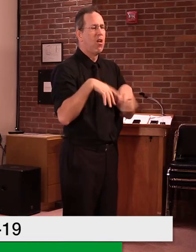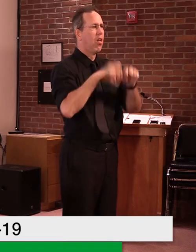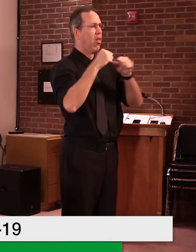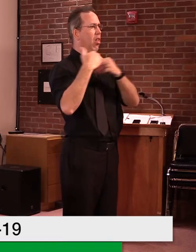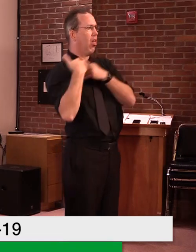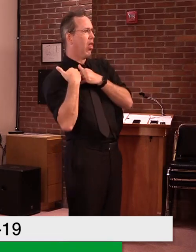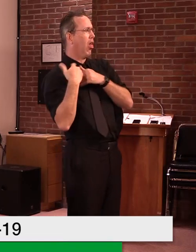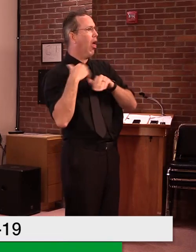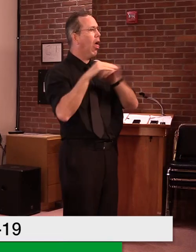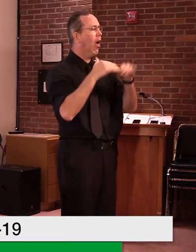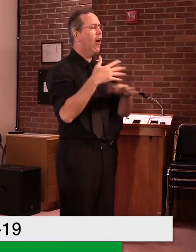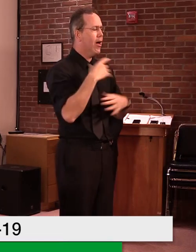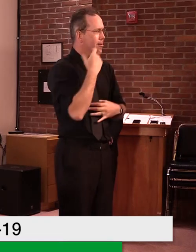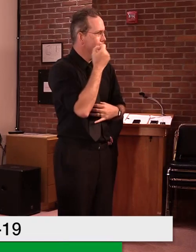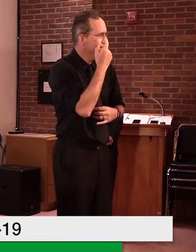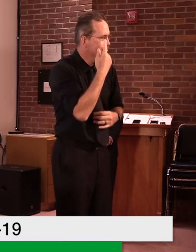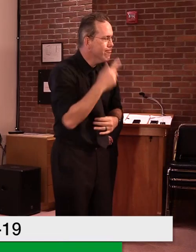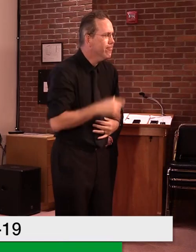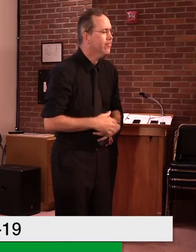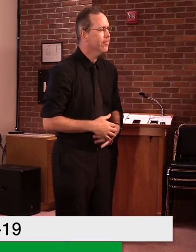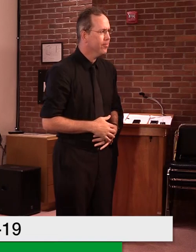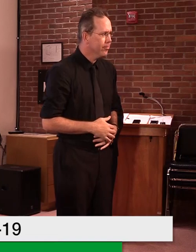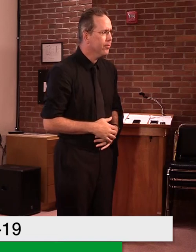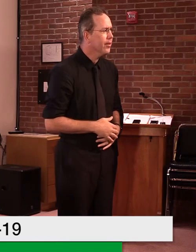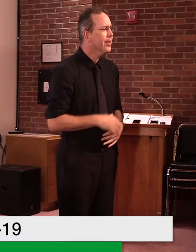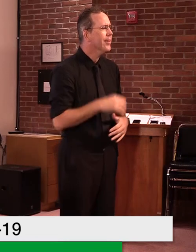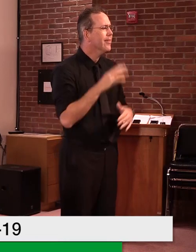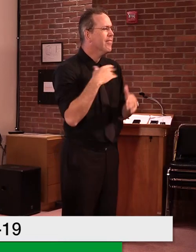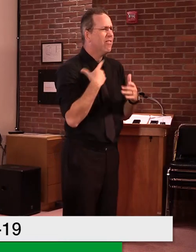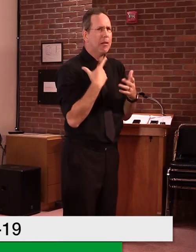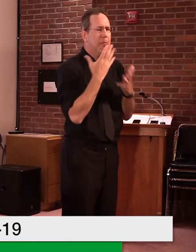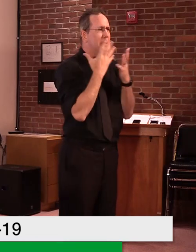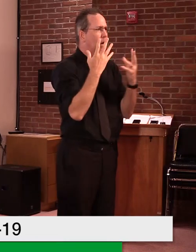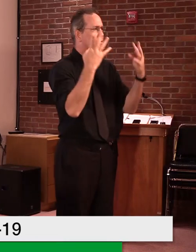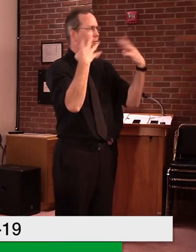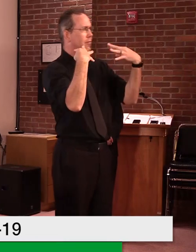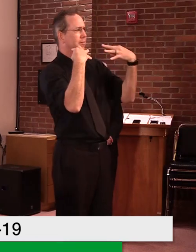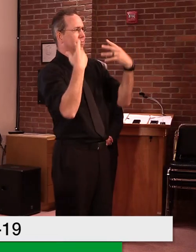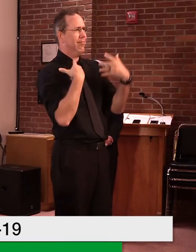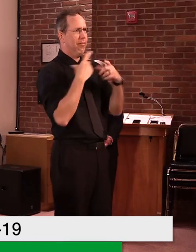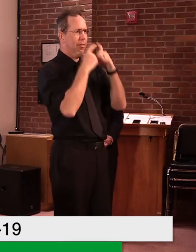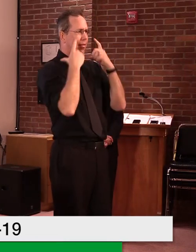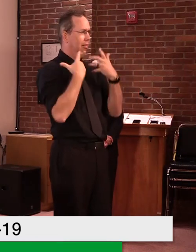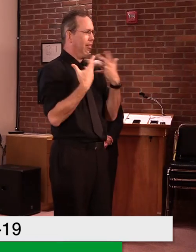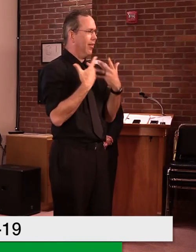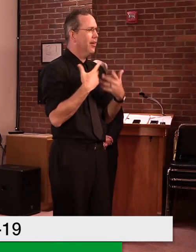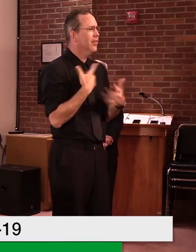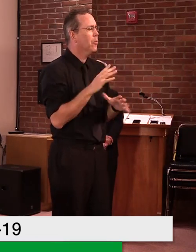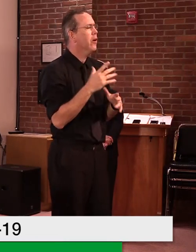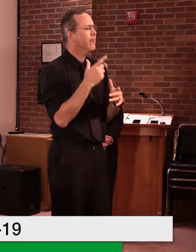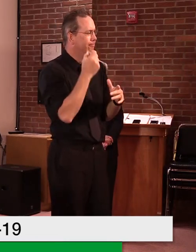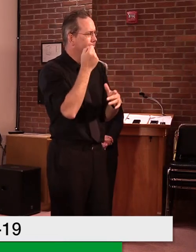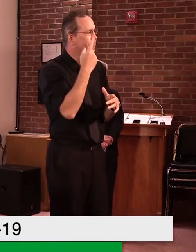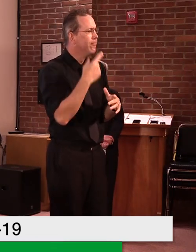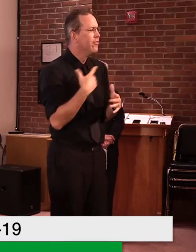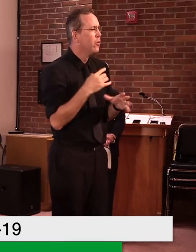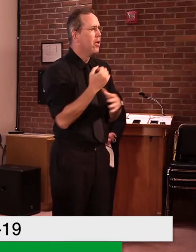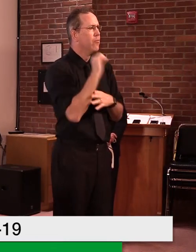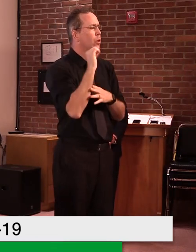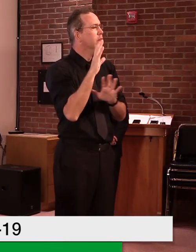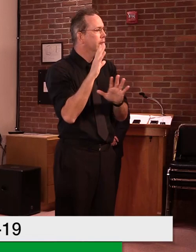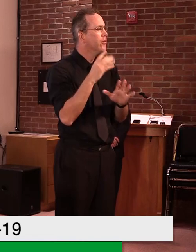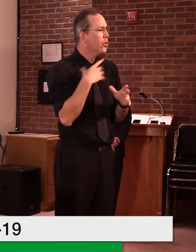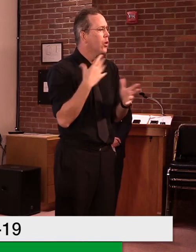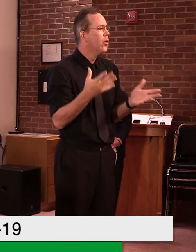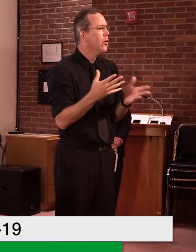they said, you know, it'd be a lot easier if we had a mandate and then we could at least maybe blame someone. And if that rests